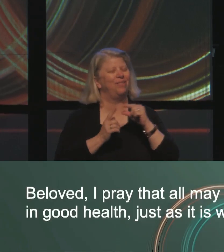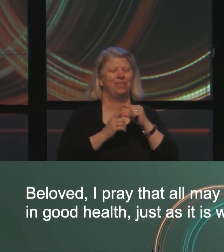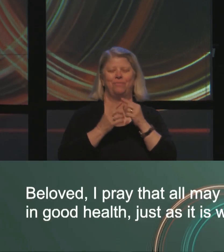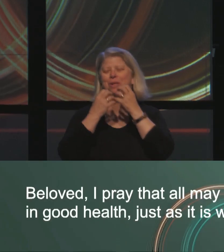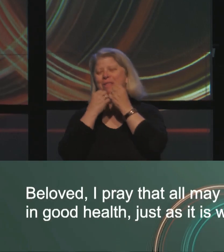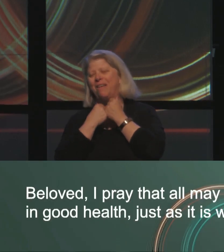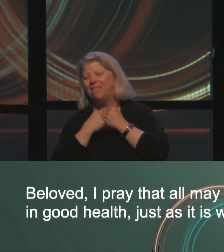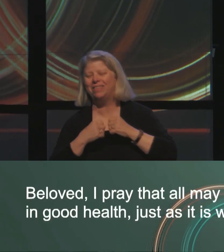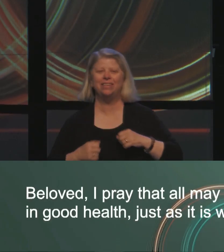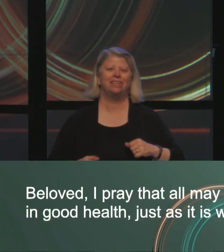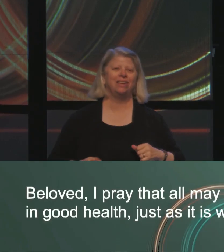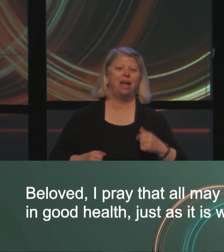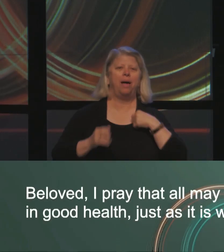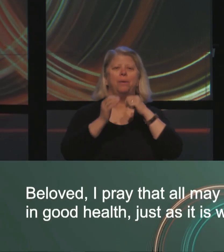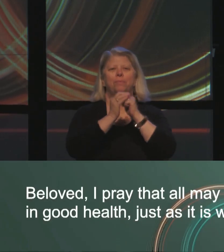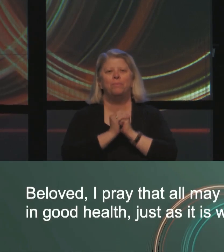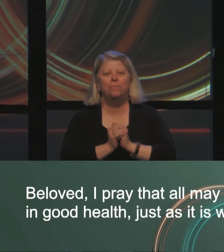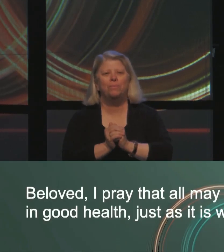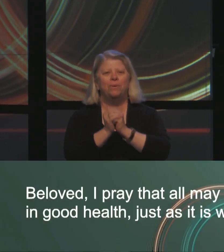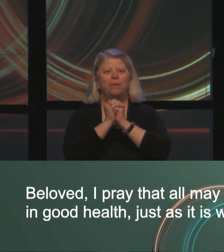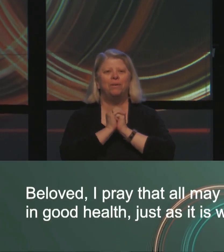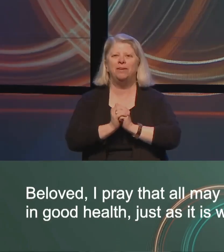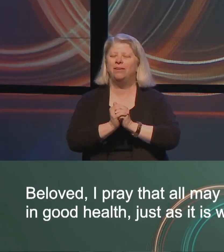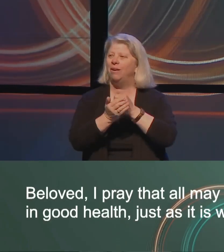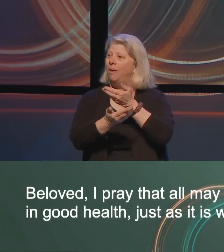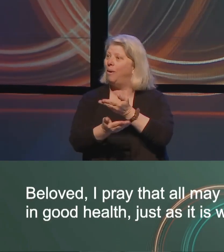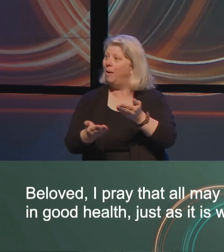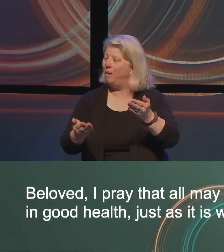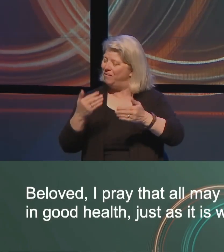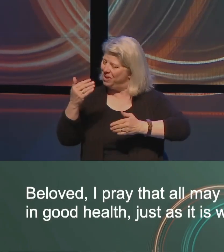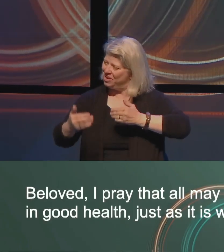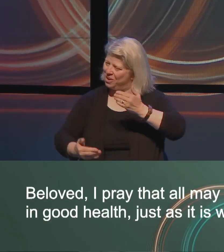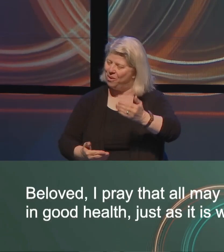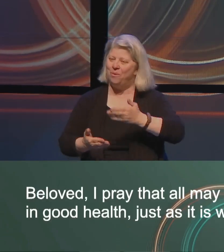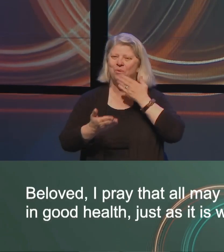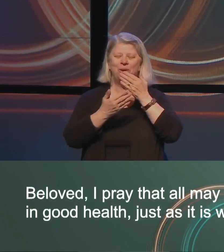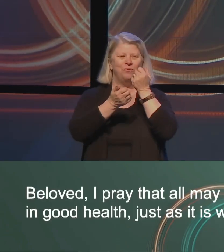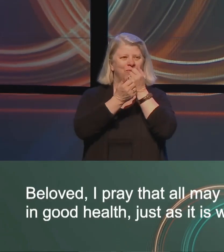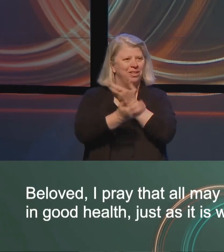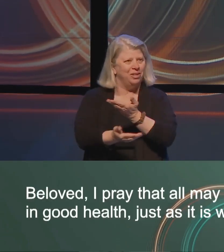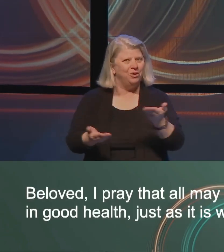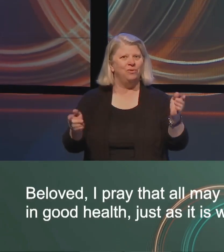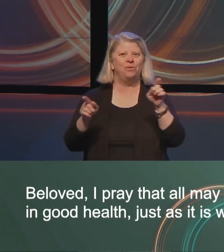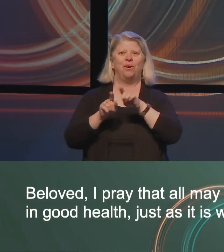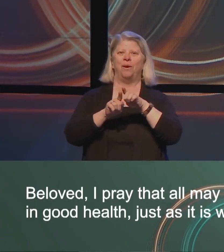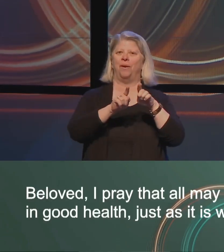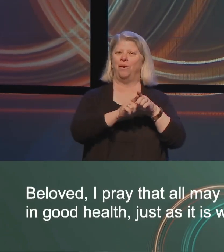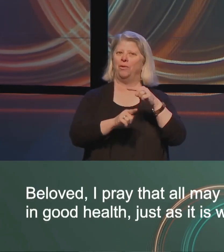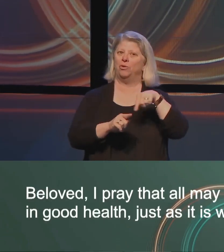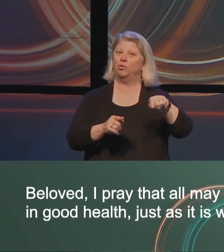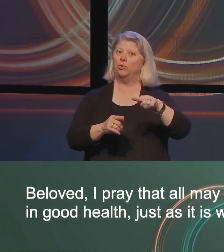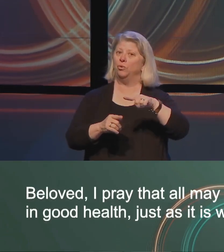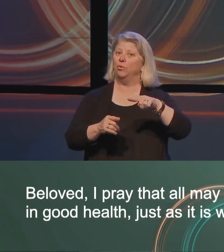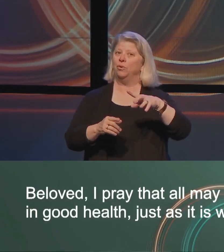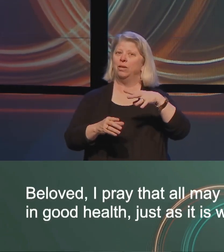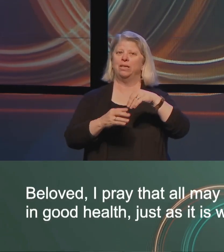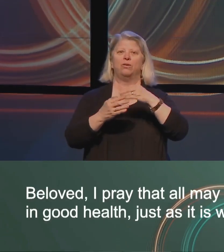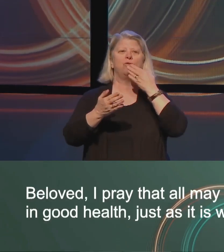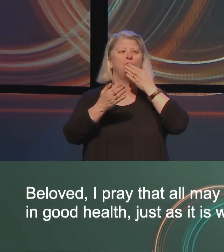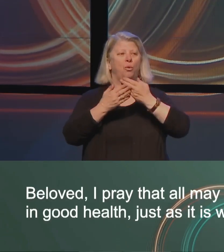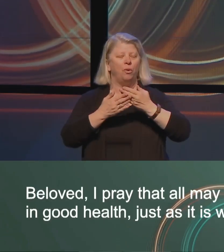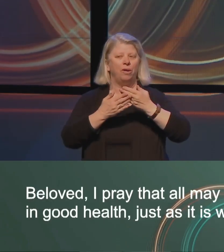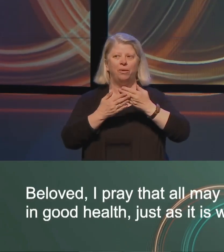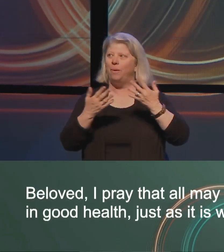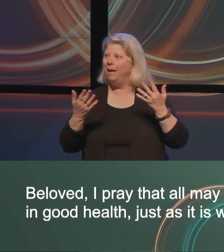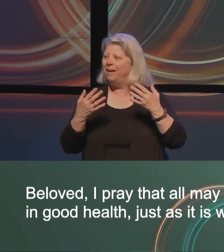beloved. I pray that all may go well with you, and that you may be in, what's the word?